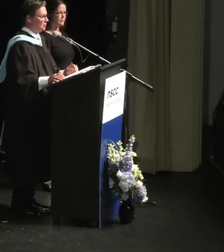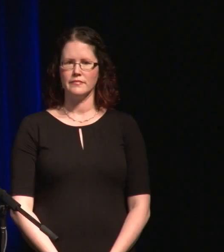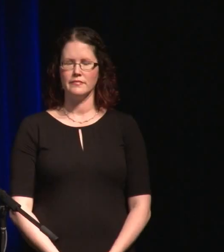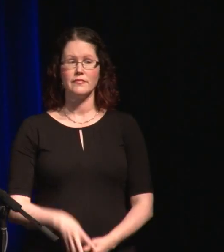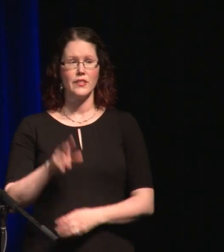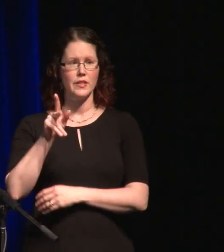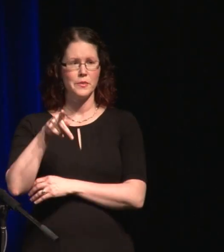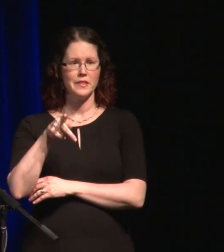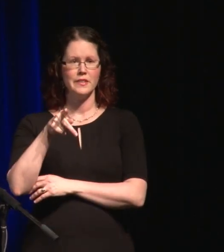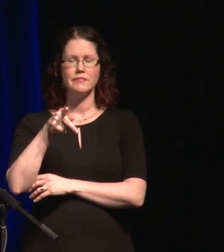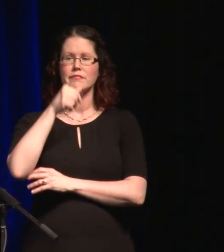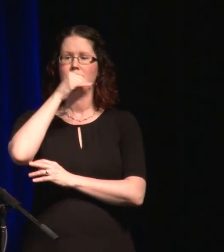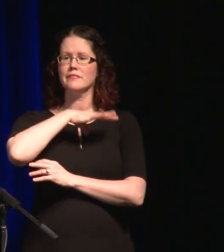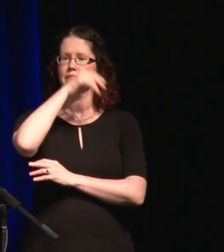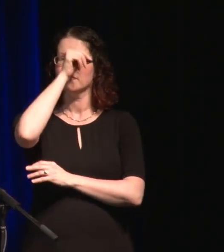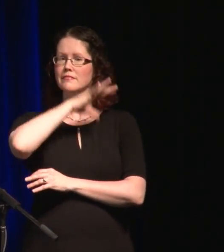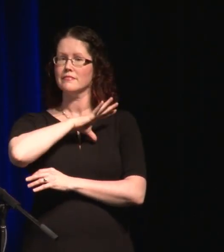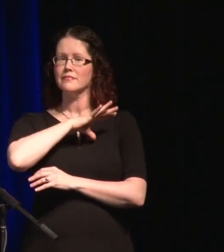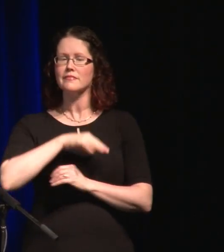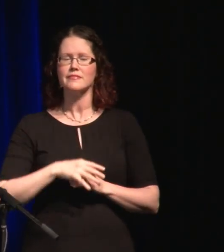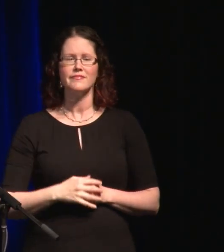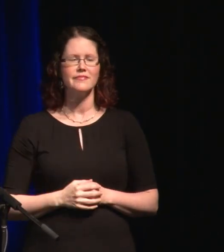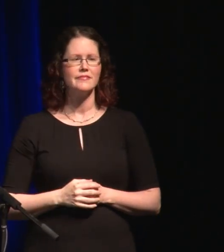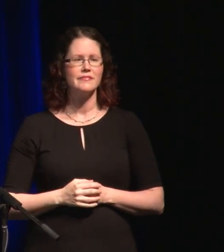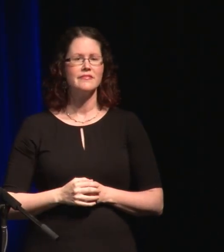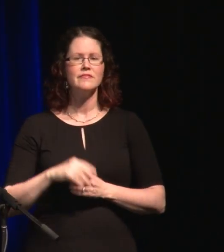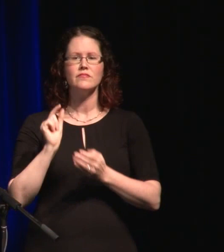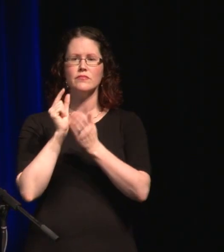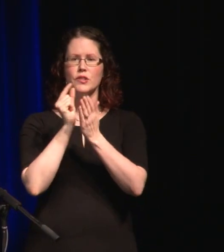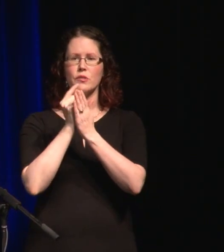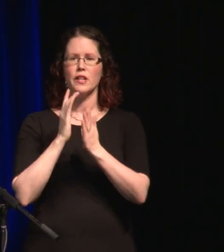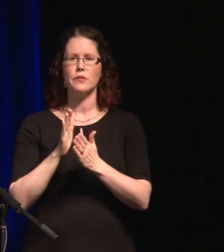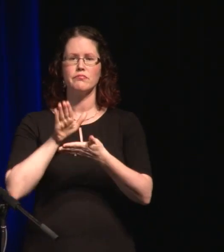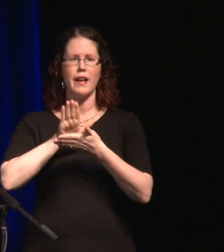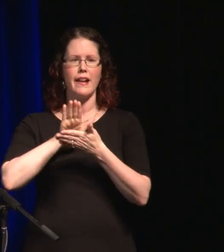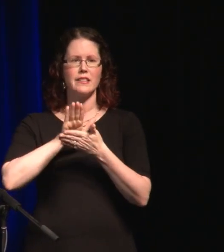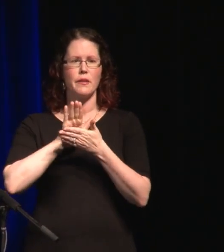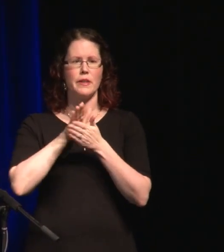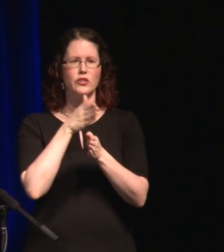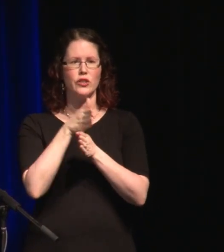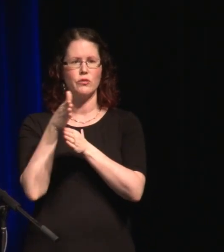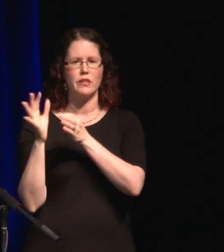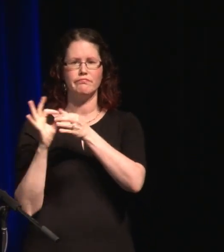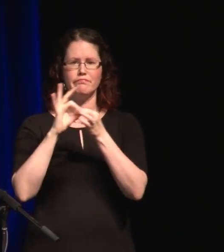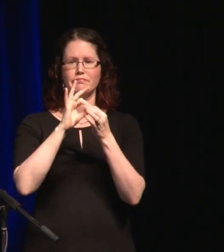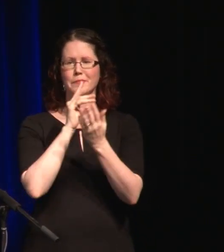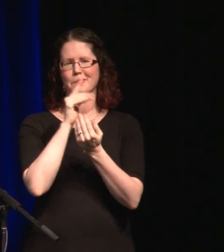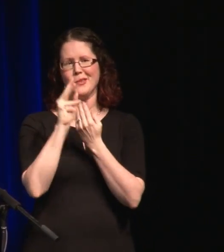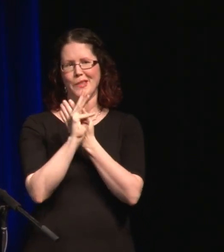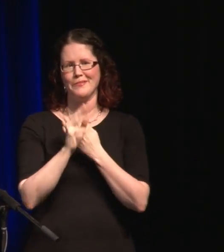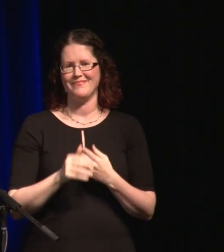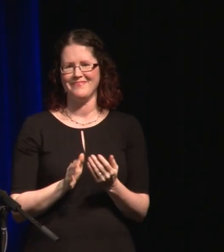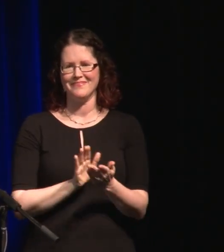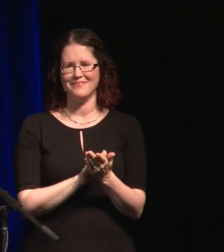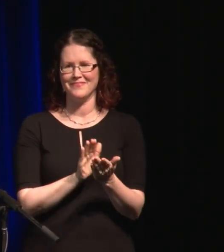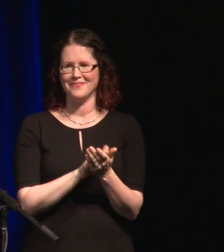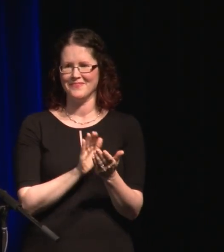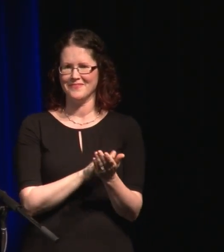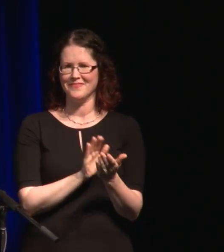Madam Vice President, ladies and gentlemen, the graduates in the Academic Career Connections program.